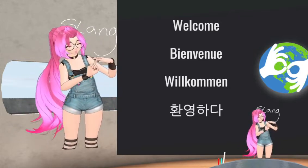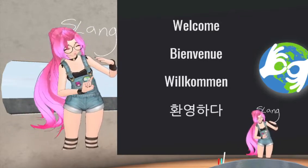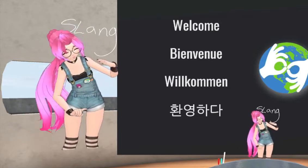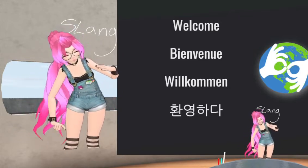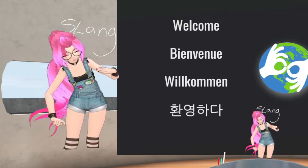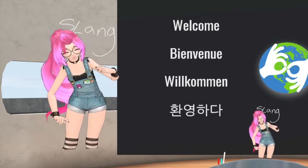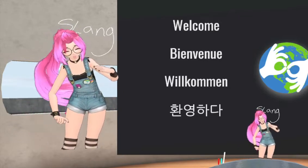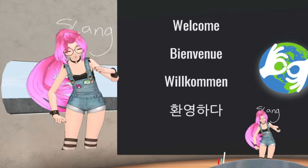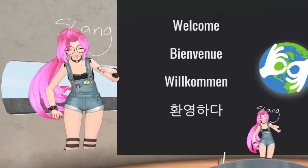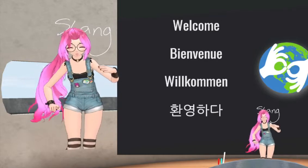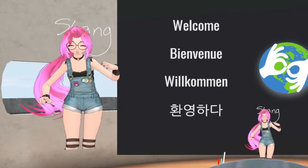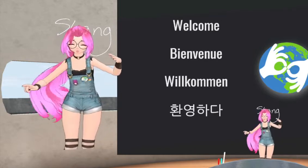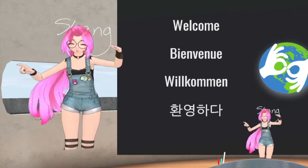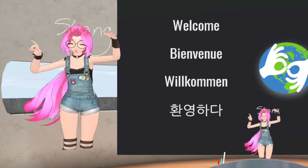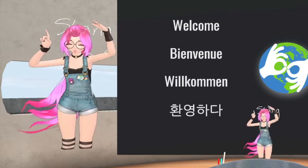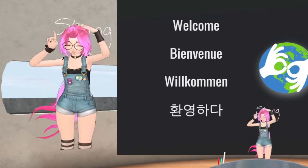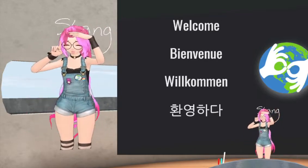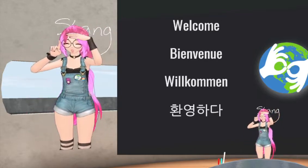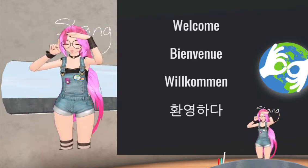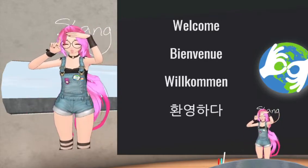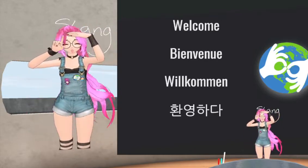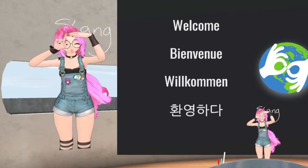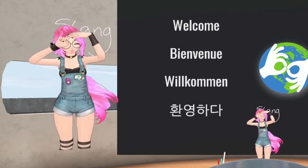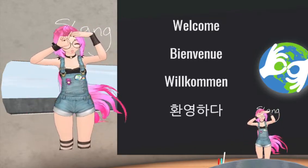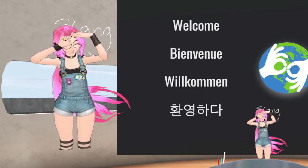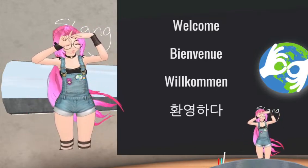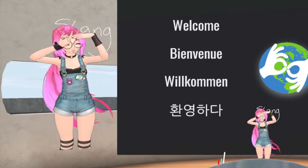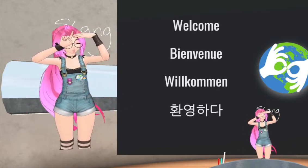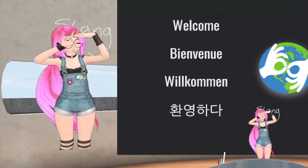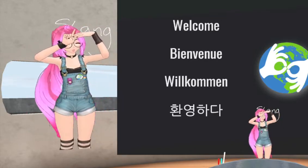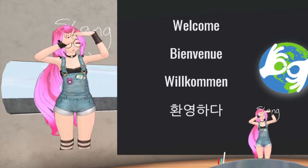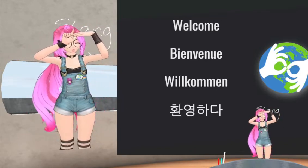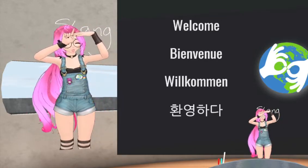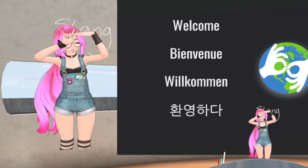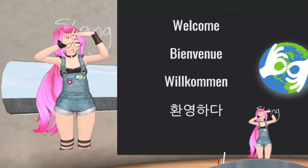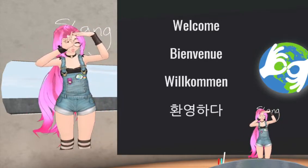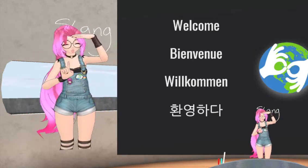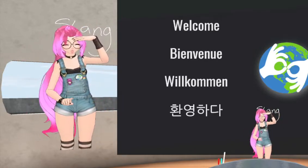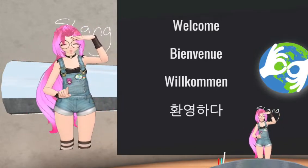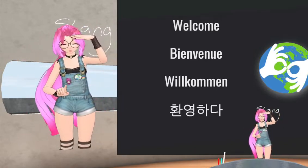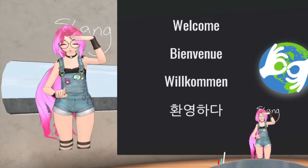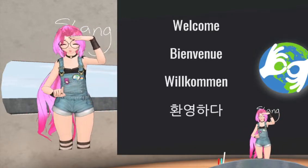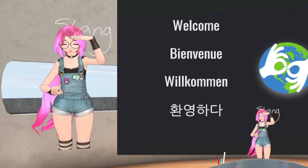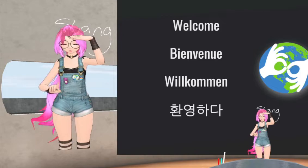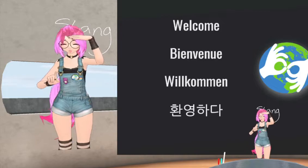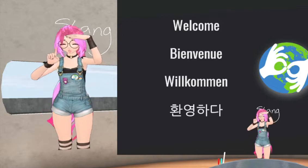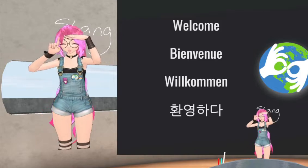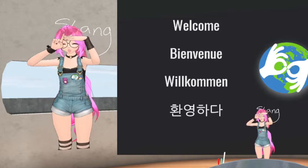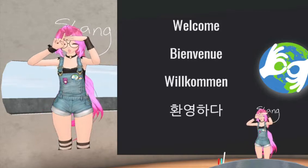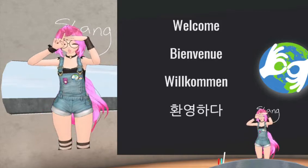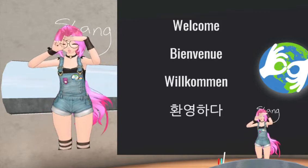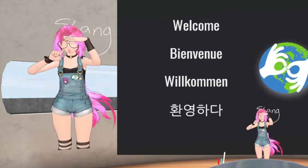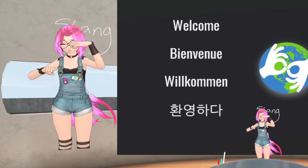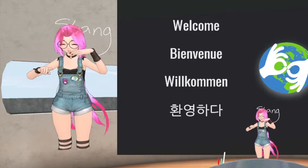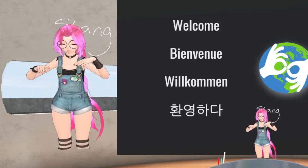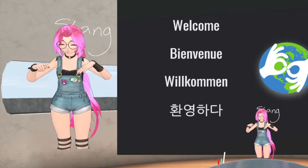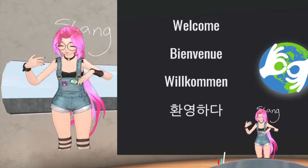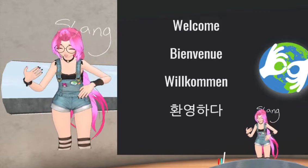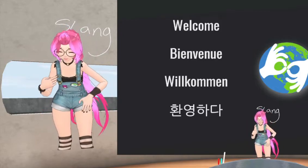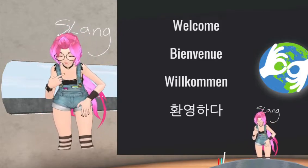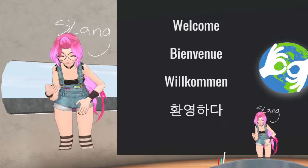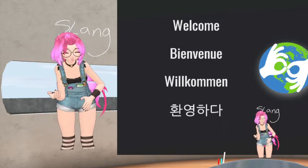speaking? What is the best way to ask them to, communicate? Yeah, I think that's a great question. I'd say genuinely